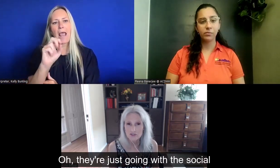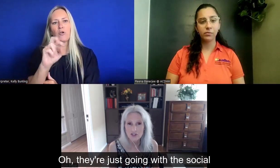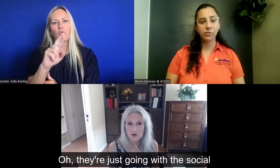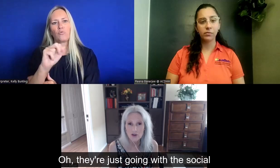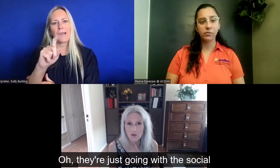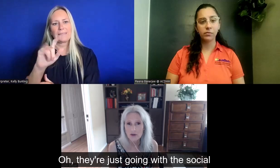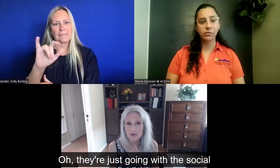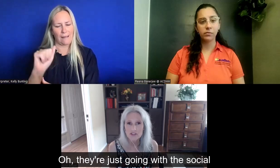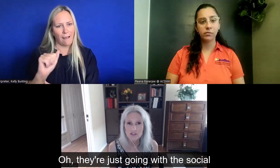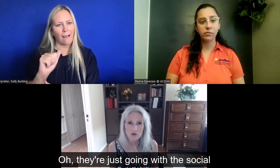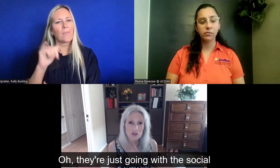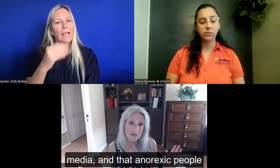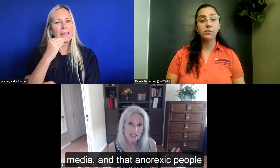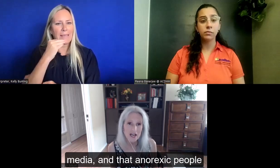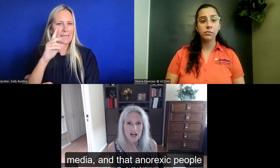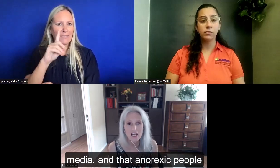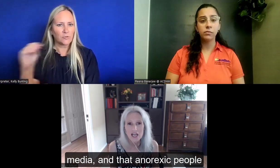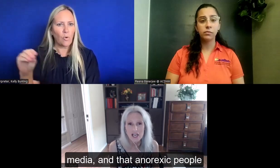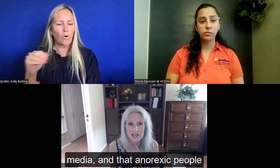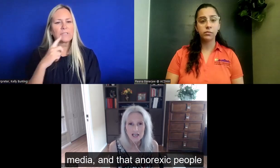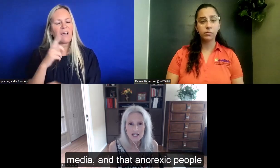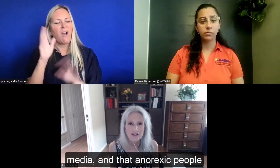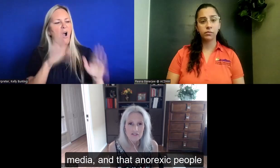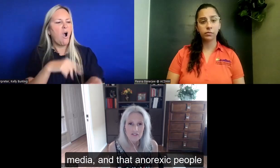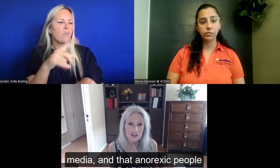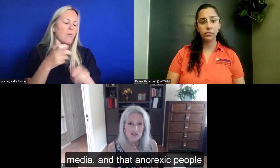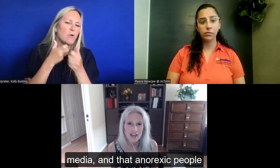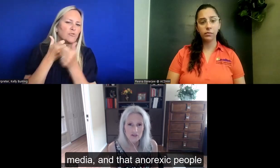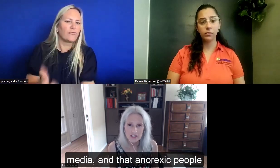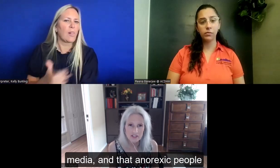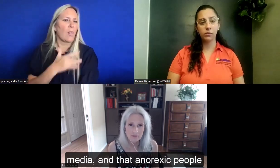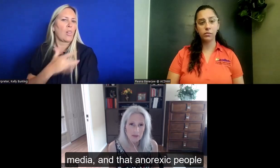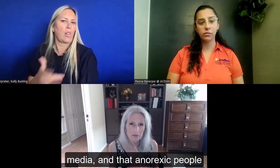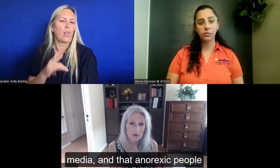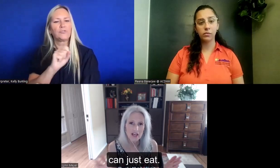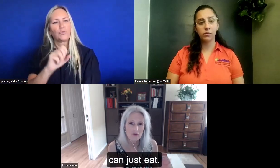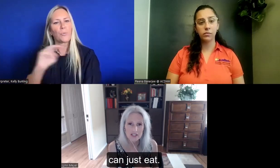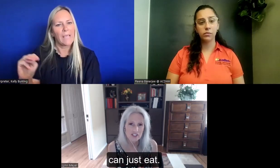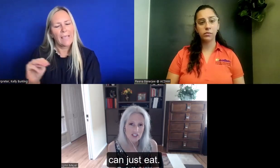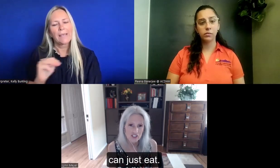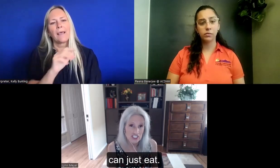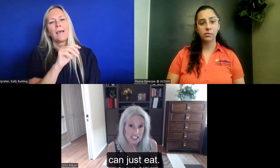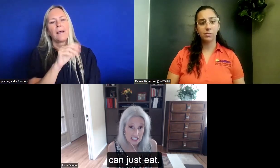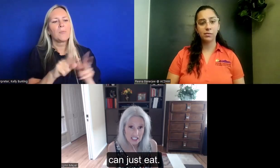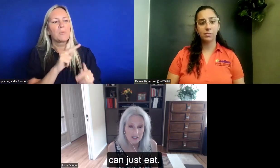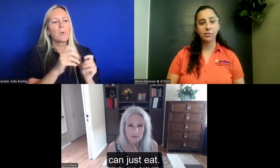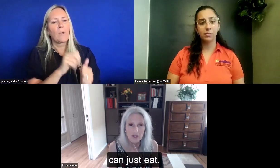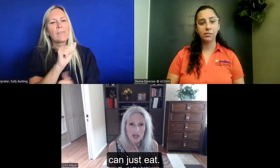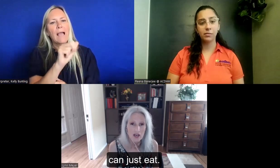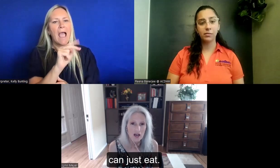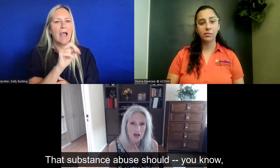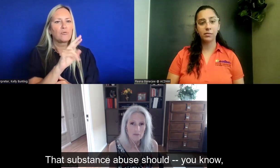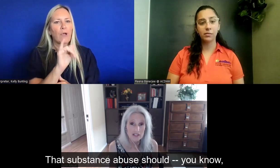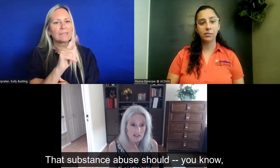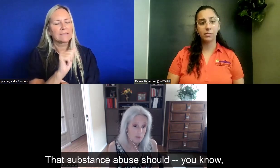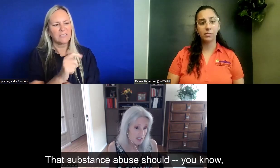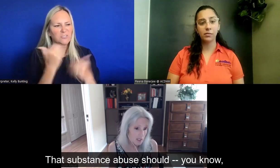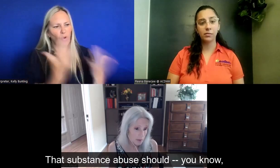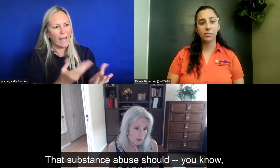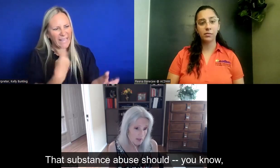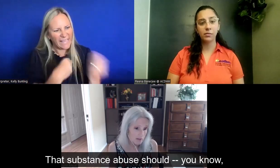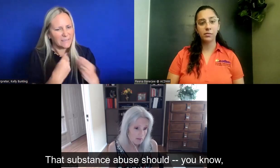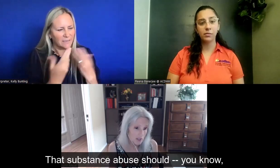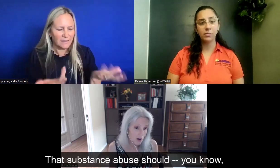just, going with the social media, and that anorexic people with anorexia could just eat. That